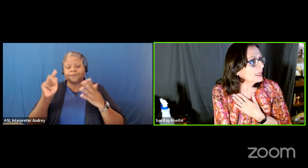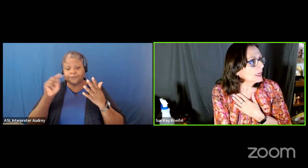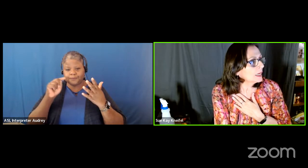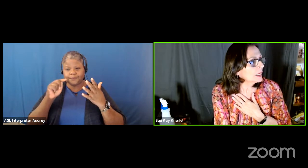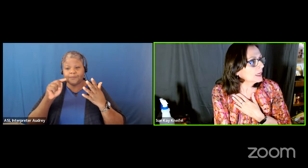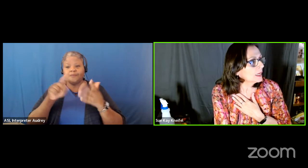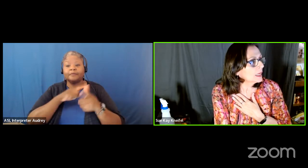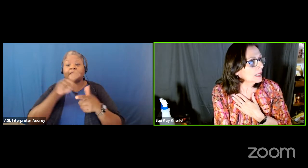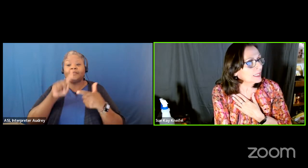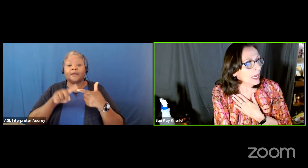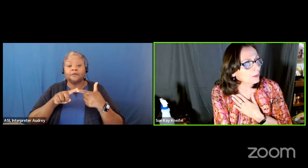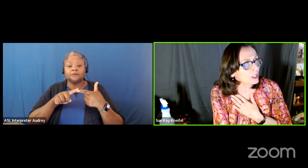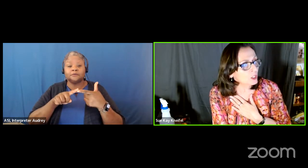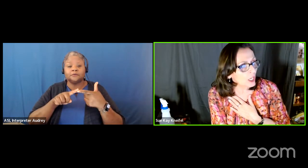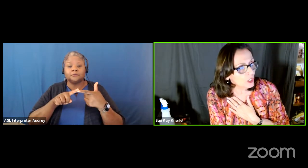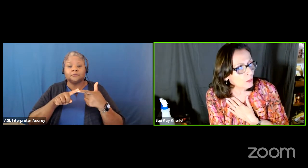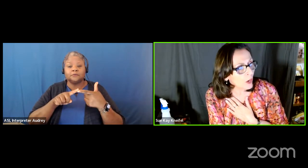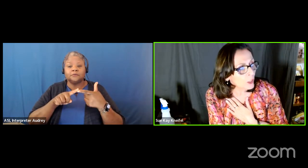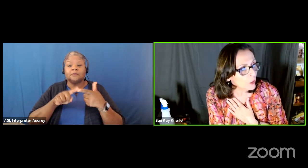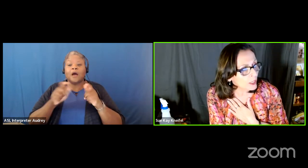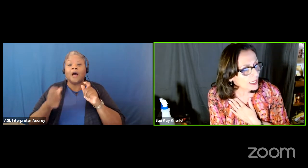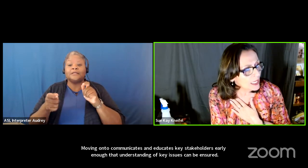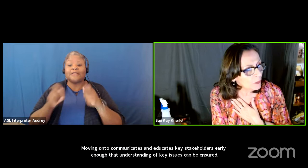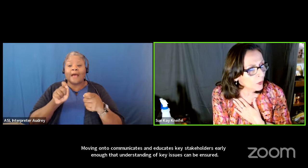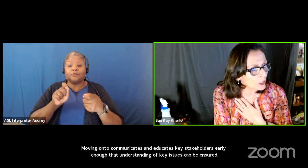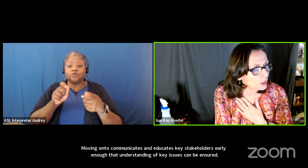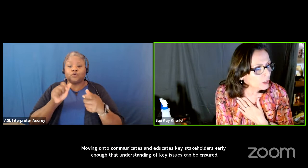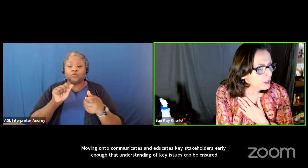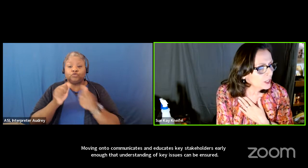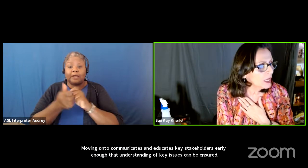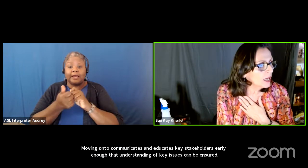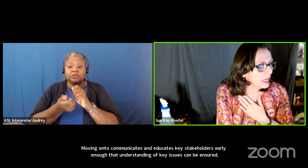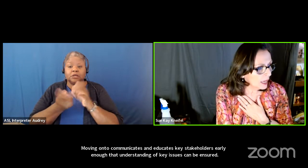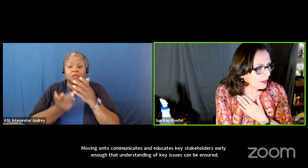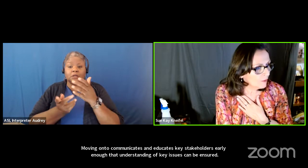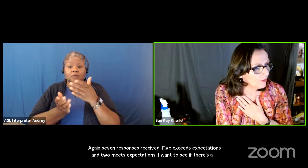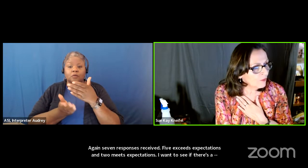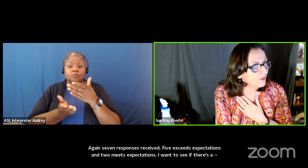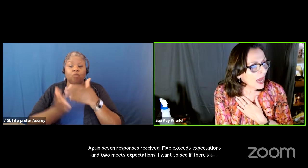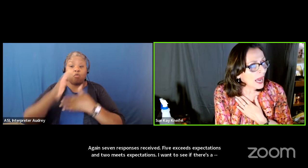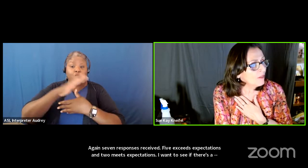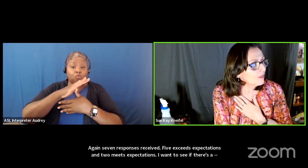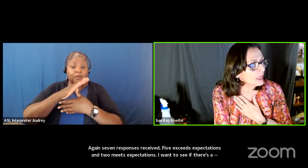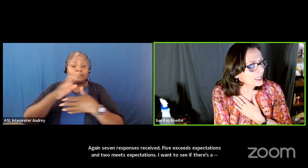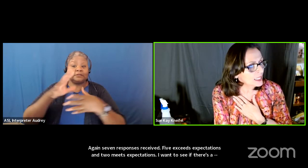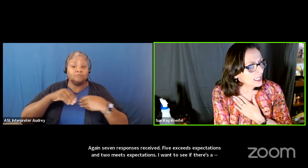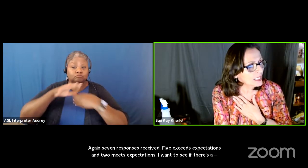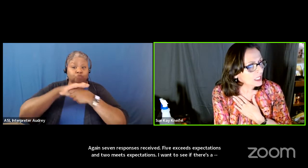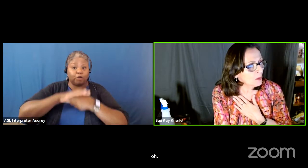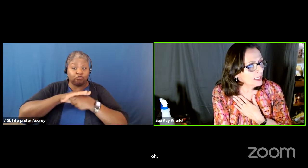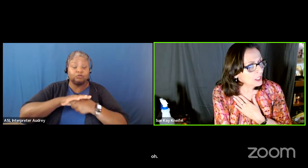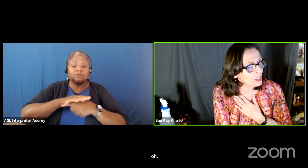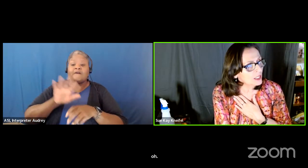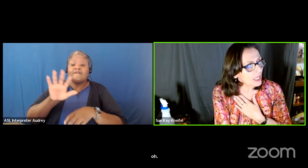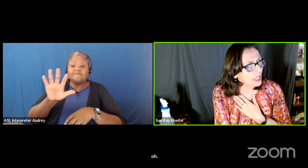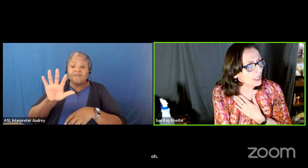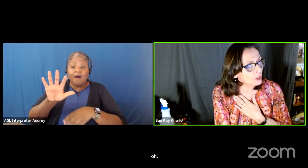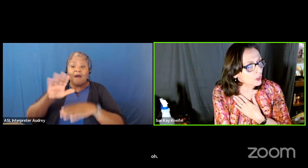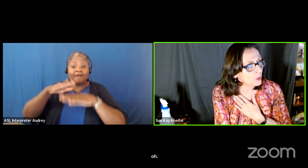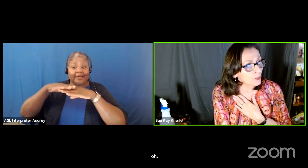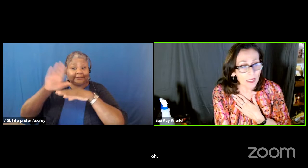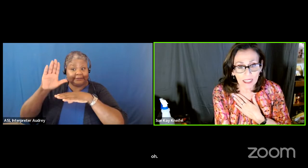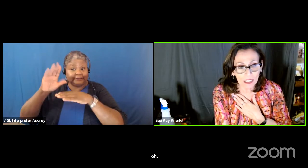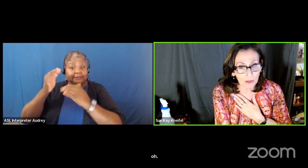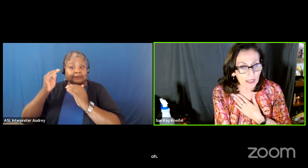and then adapts to changing priorities and pressures. 5 exceeds expectations